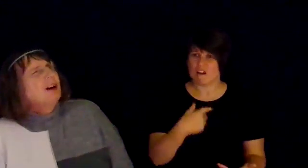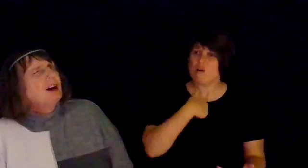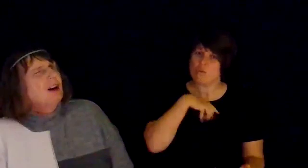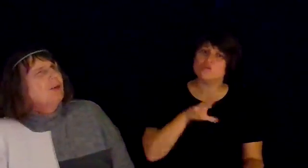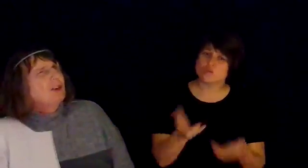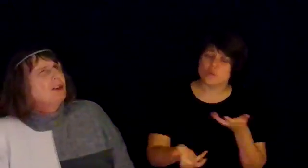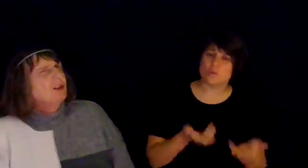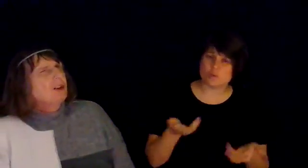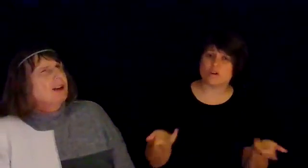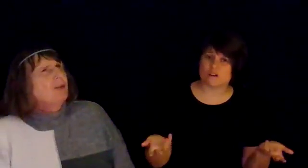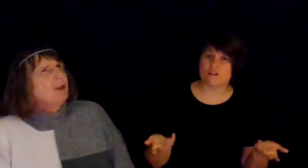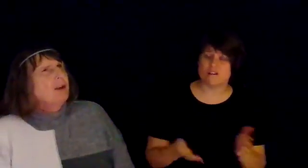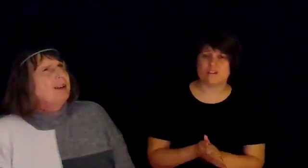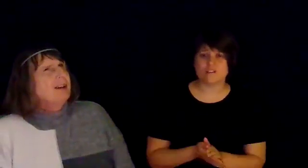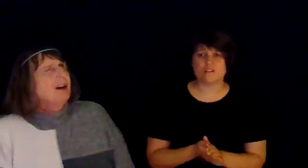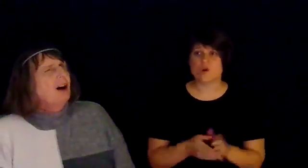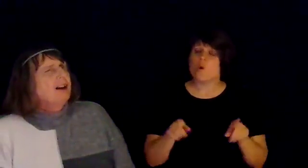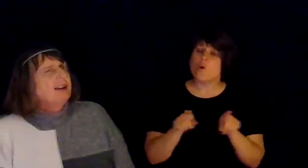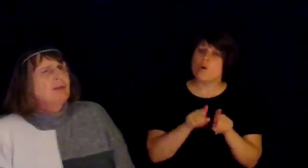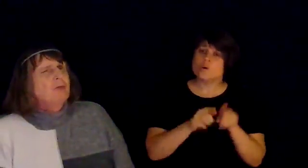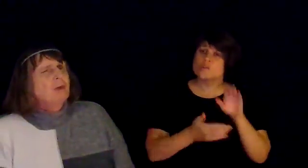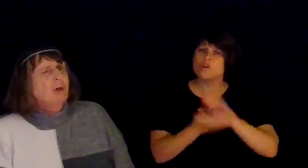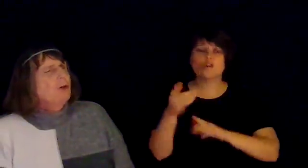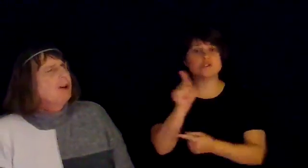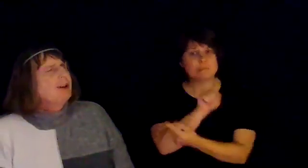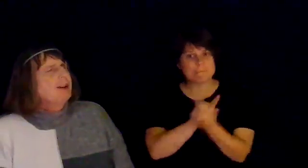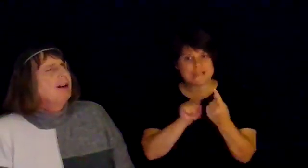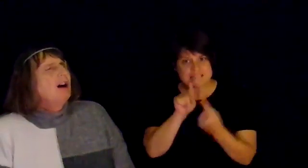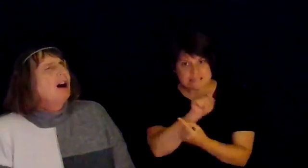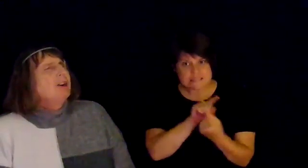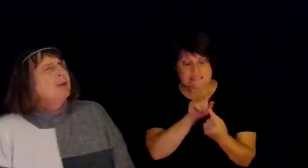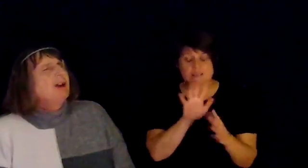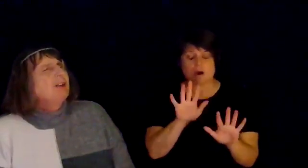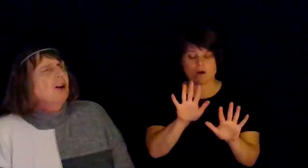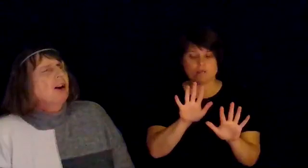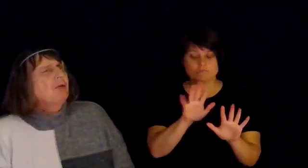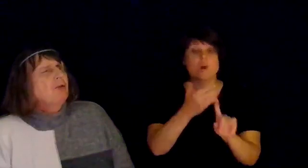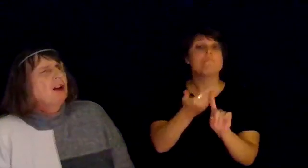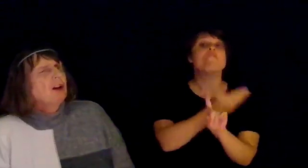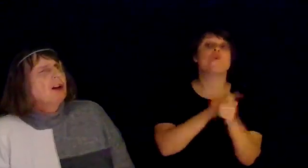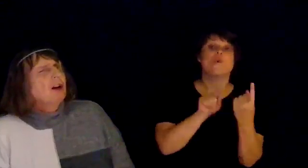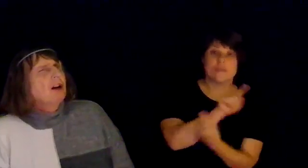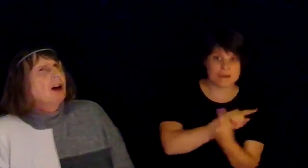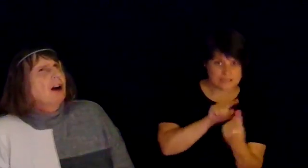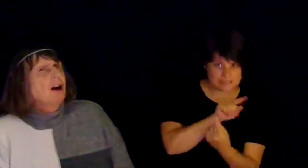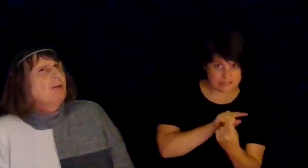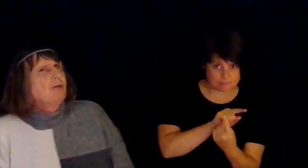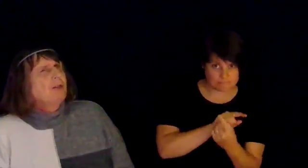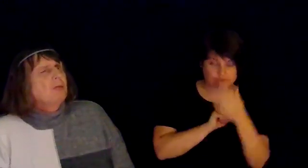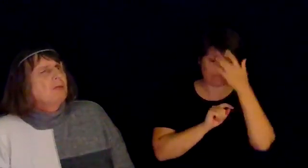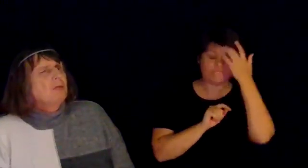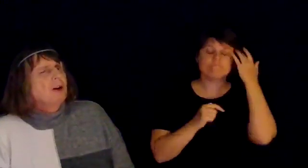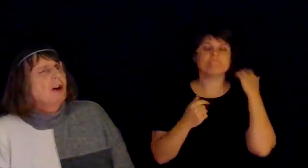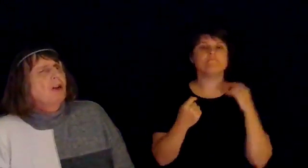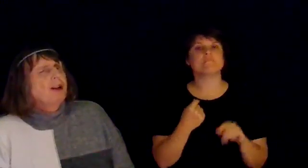Also, come the meeting, before the meeting, I spent time